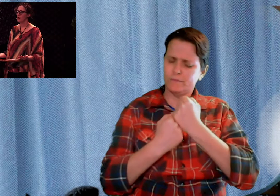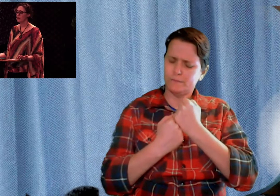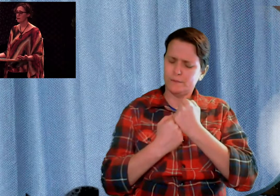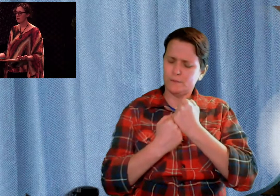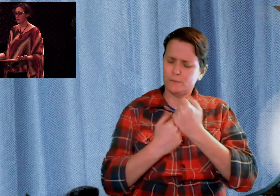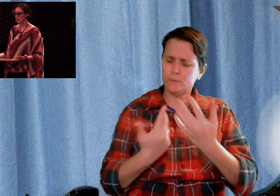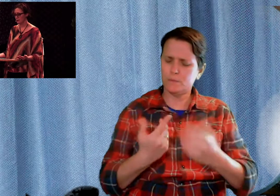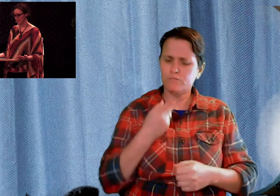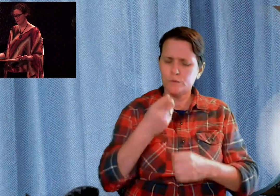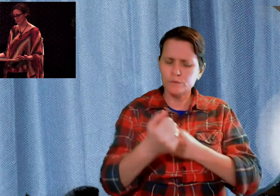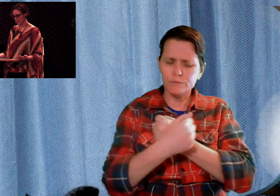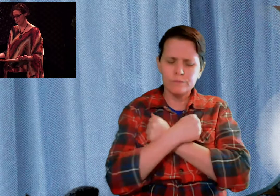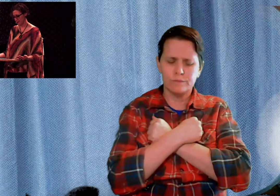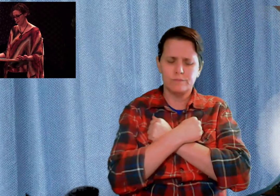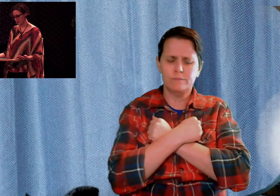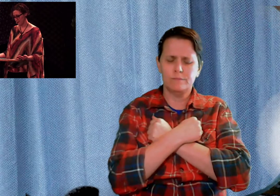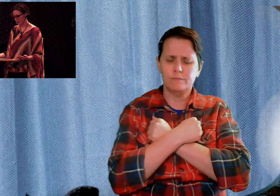You are loved.